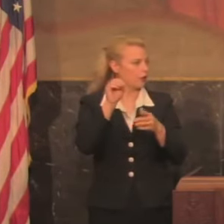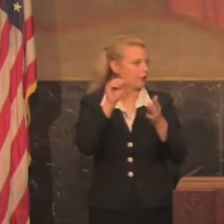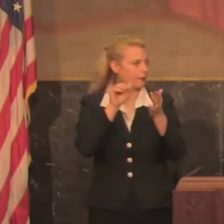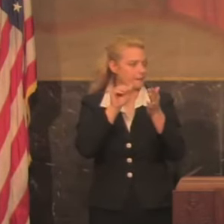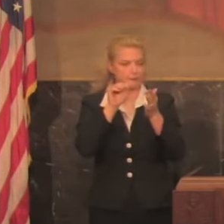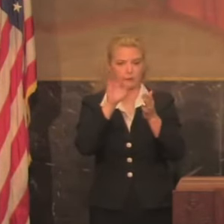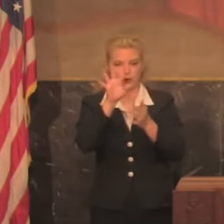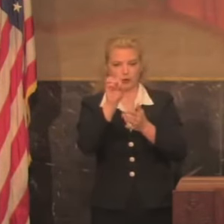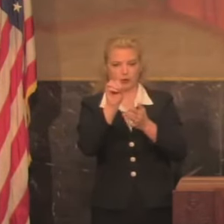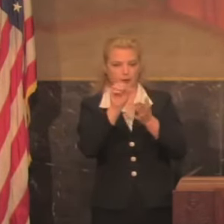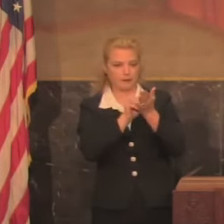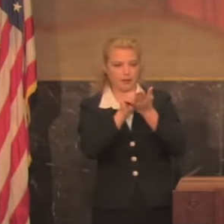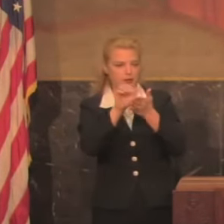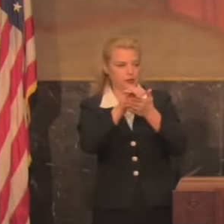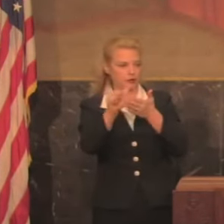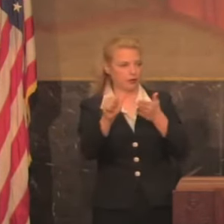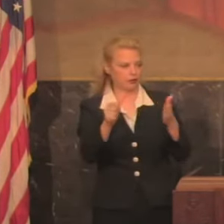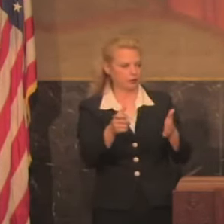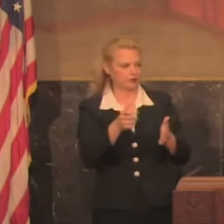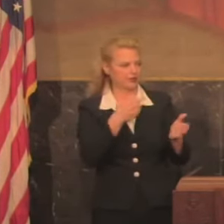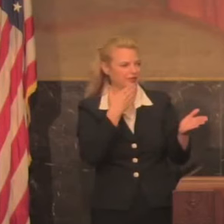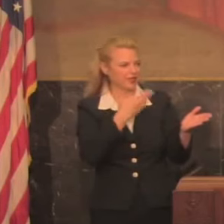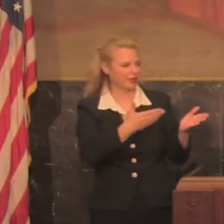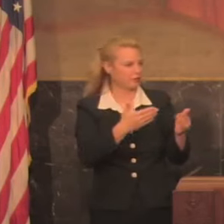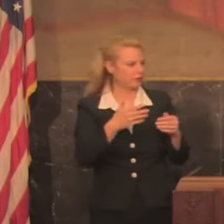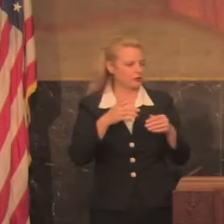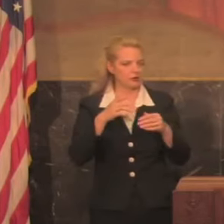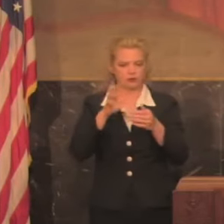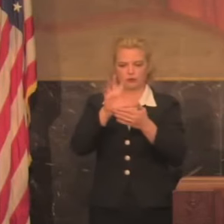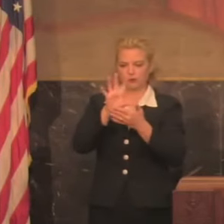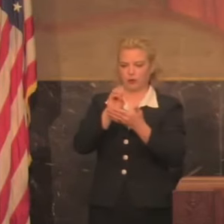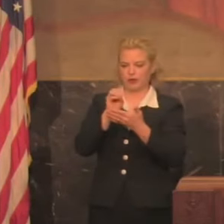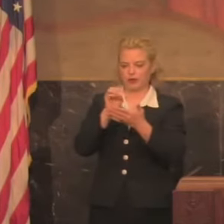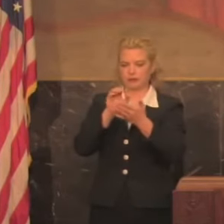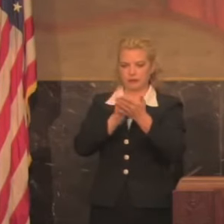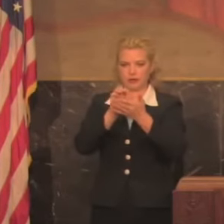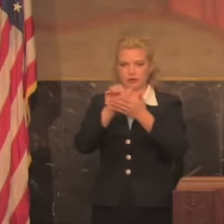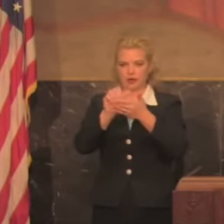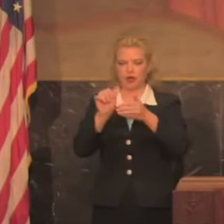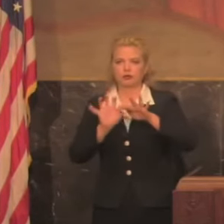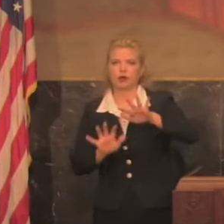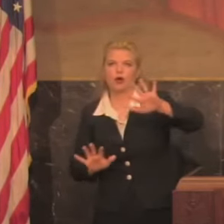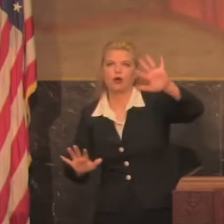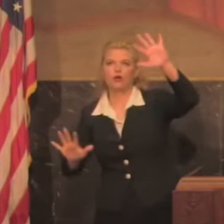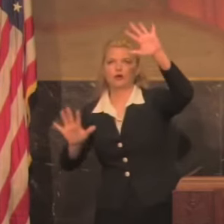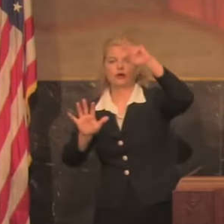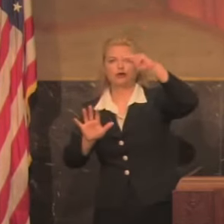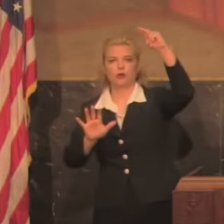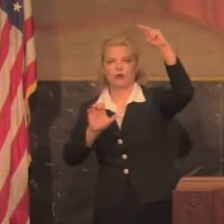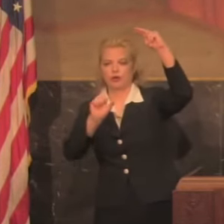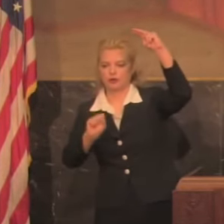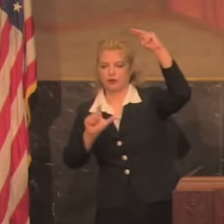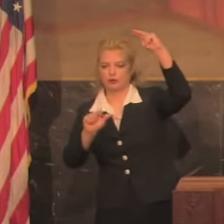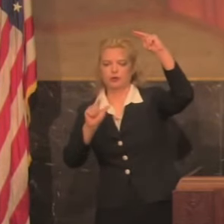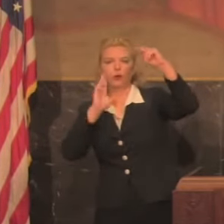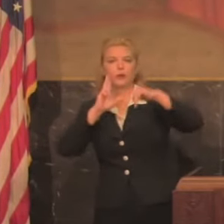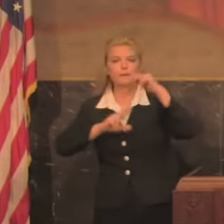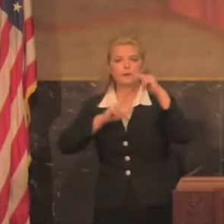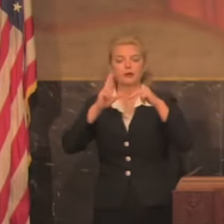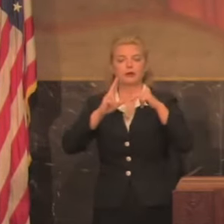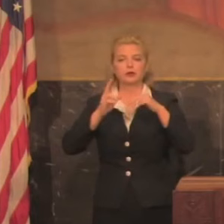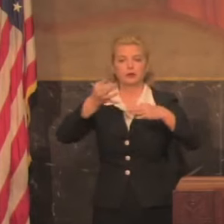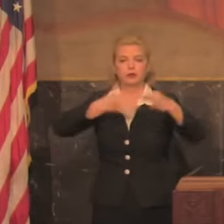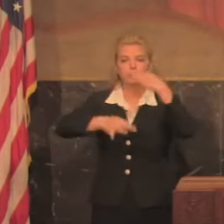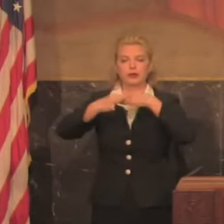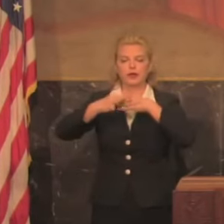23 transportation projects, thank you, throughout the state. From North Louisiana to South Louisiana, we'll build and replace bridges